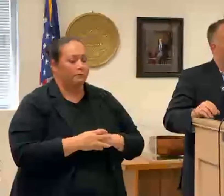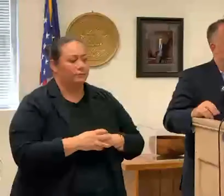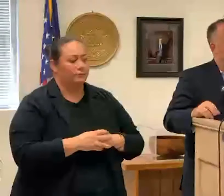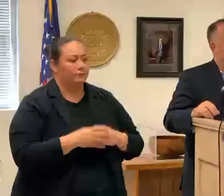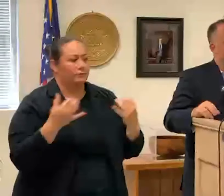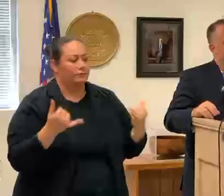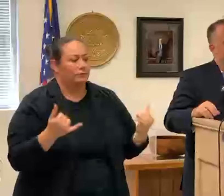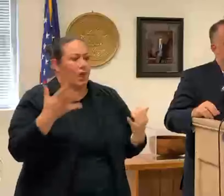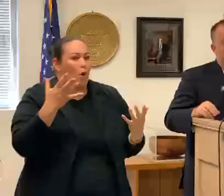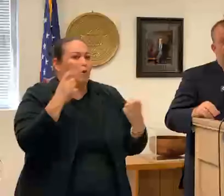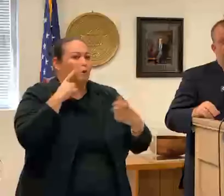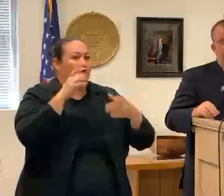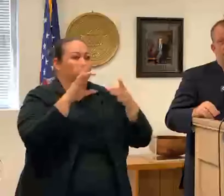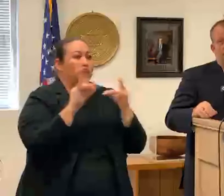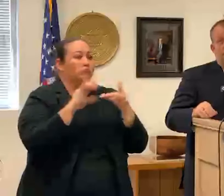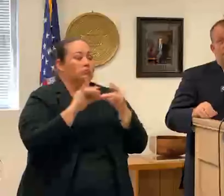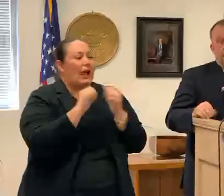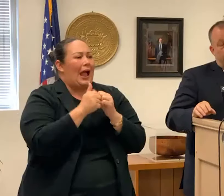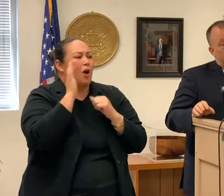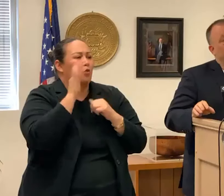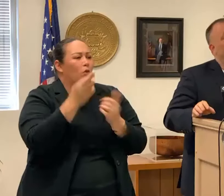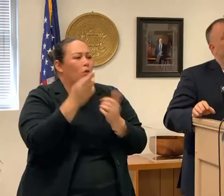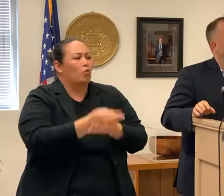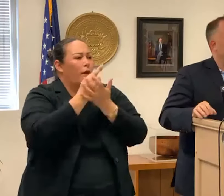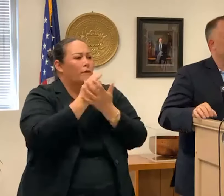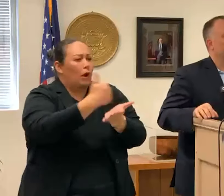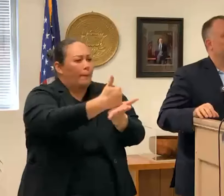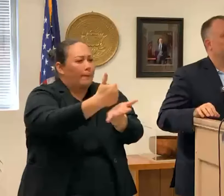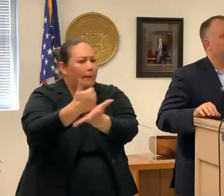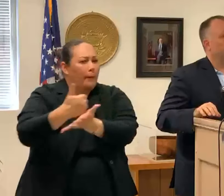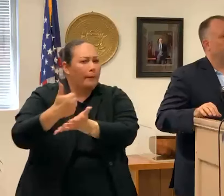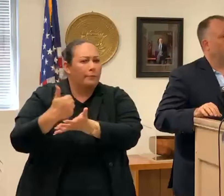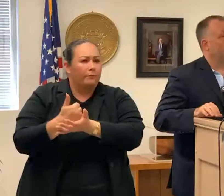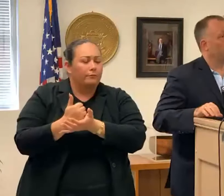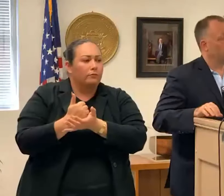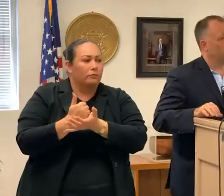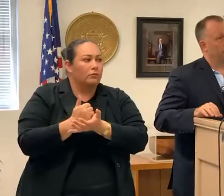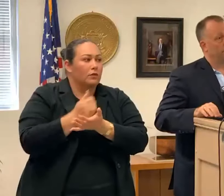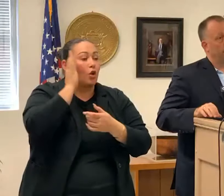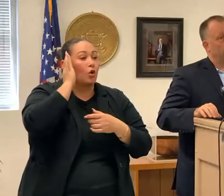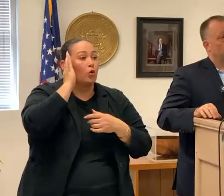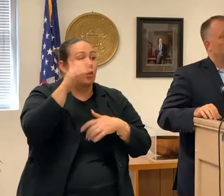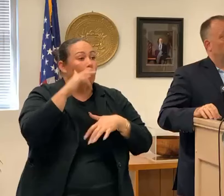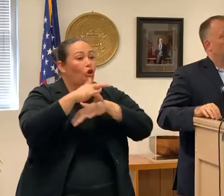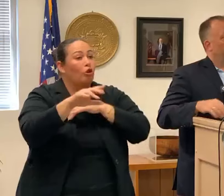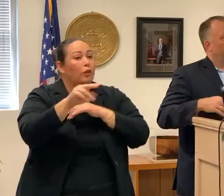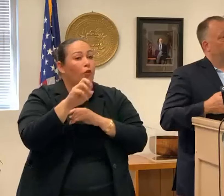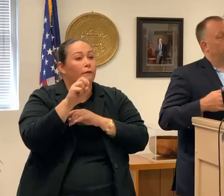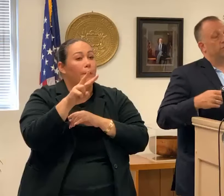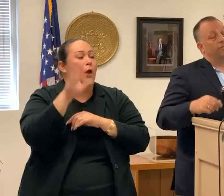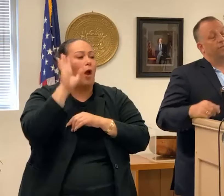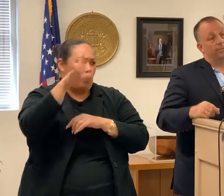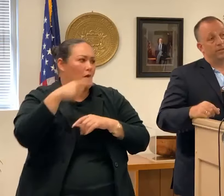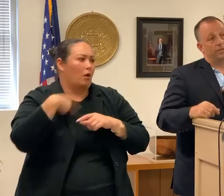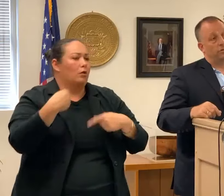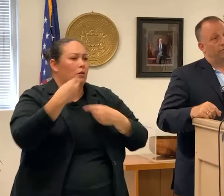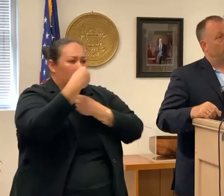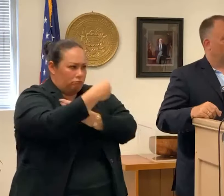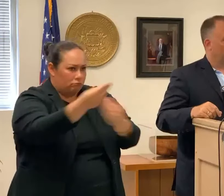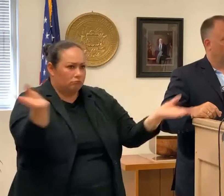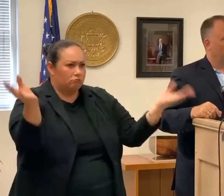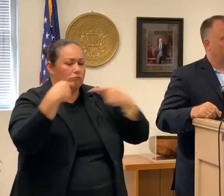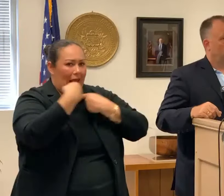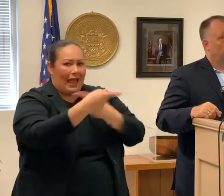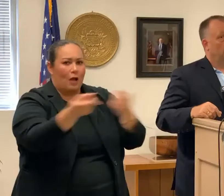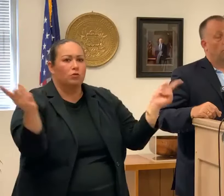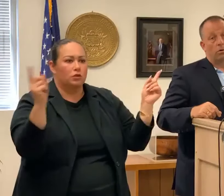how we're going to begin to help people recover. Expect significant announcements from me in early November about funds for families who have